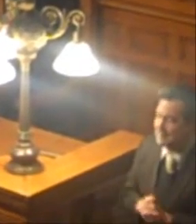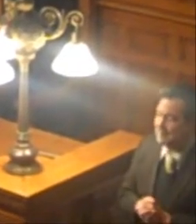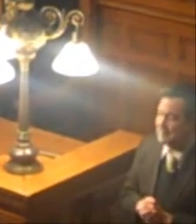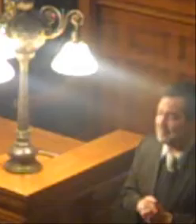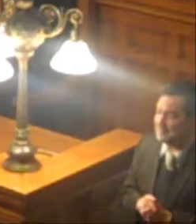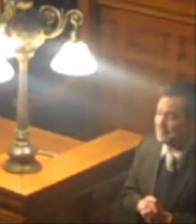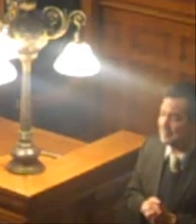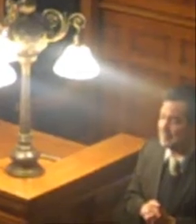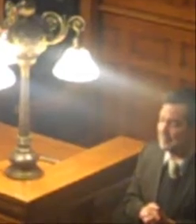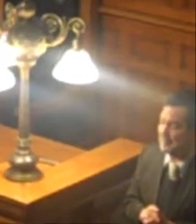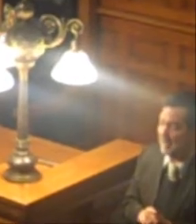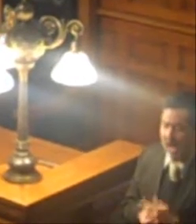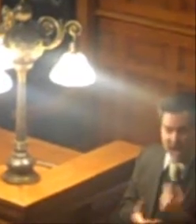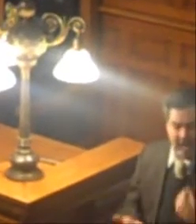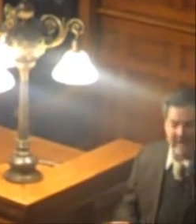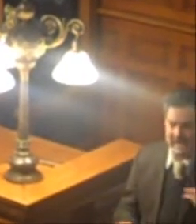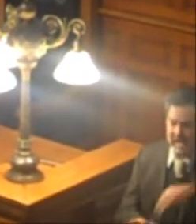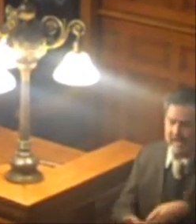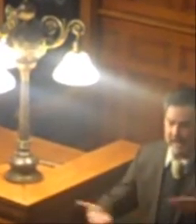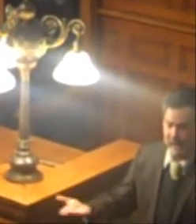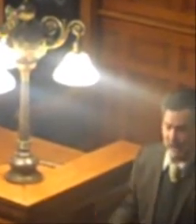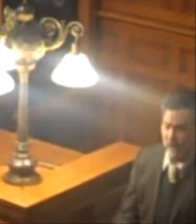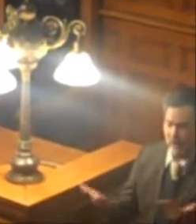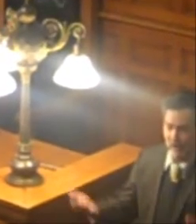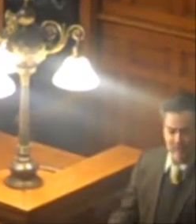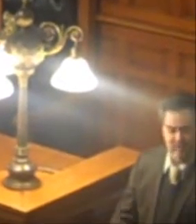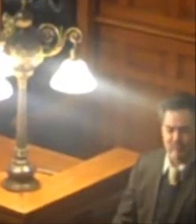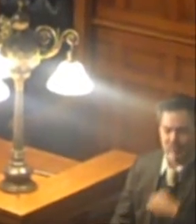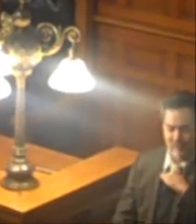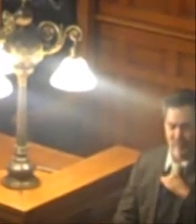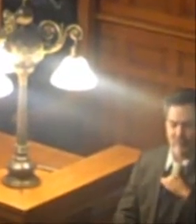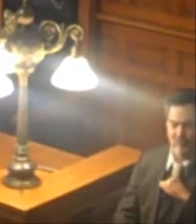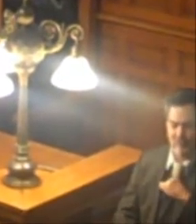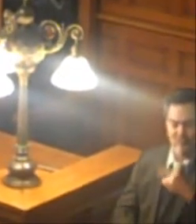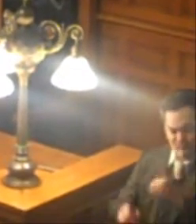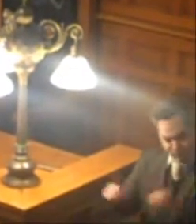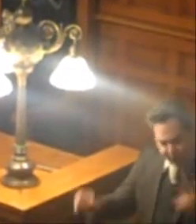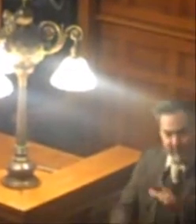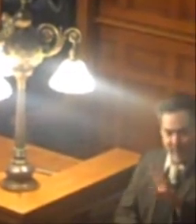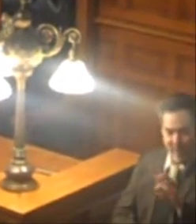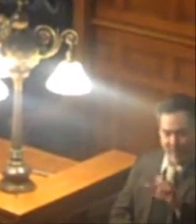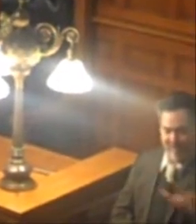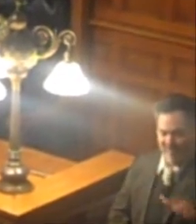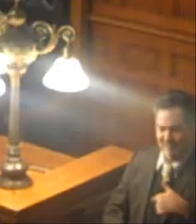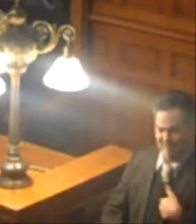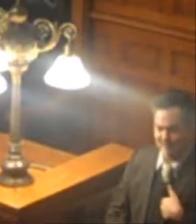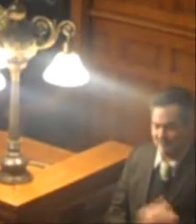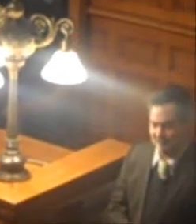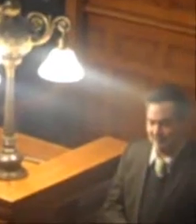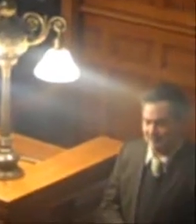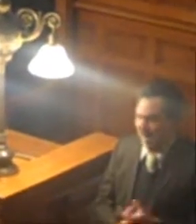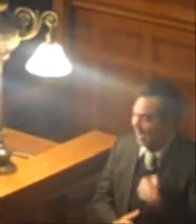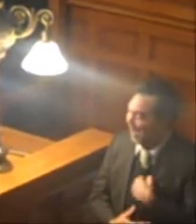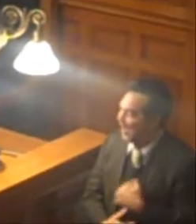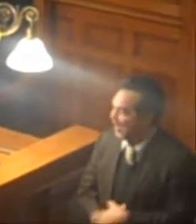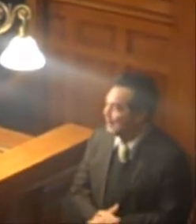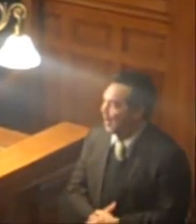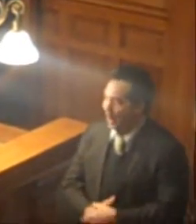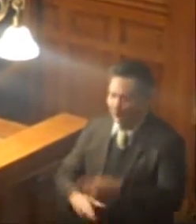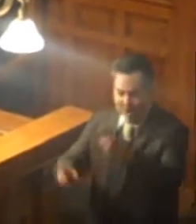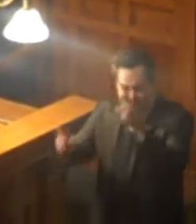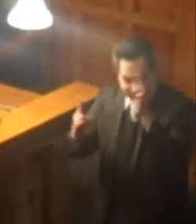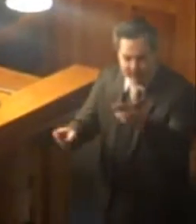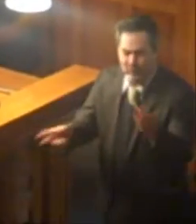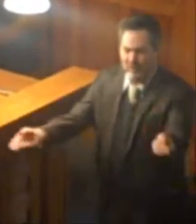Today I stand before you, a proud Llewellyn. I'm so very honored for the privilege you have bestowed upon